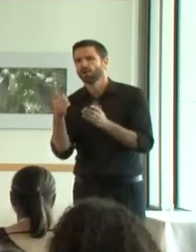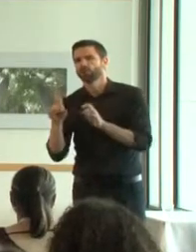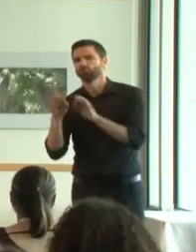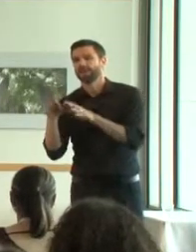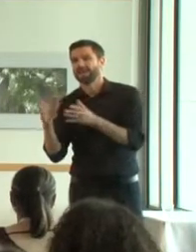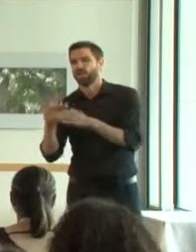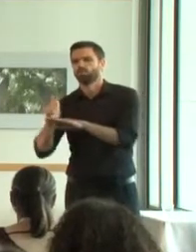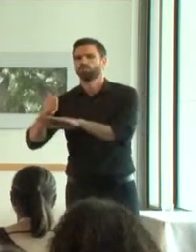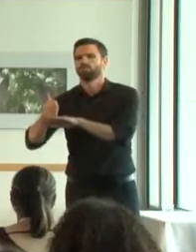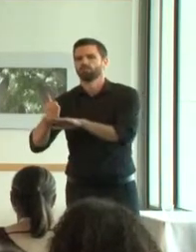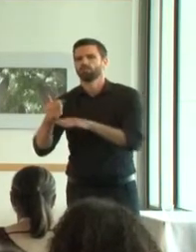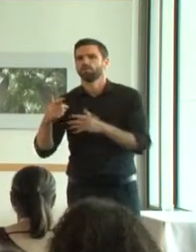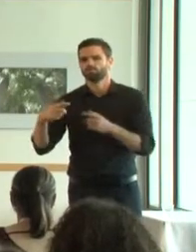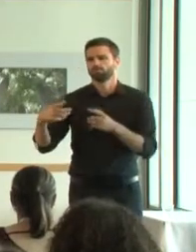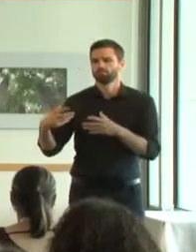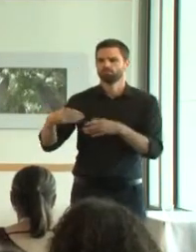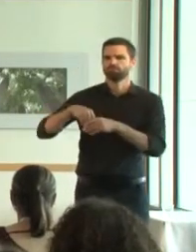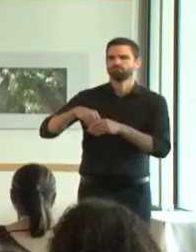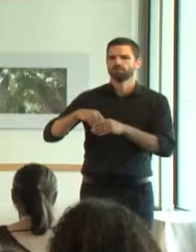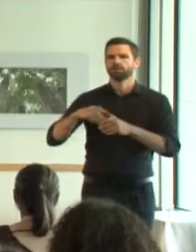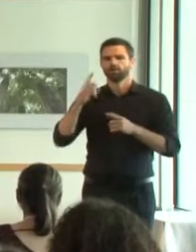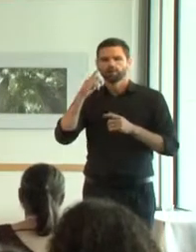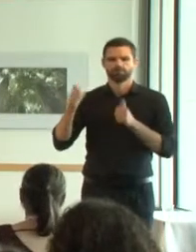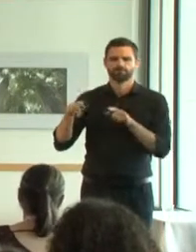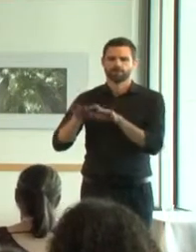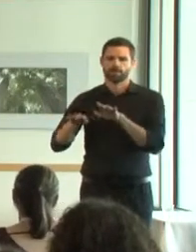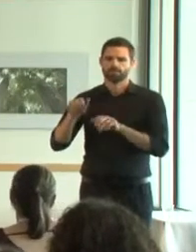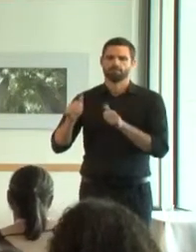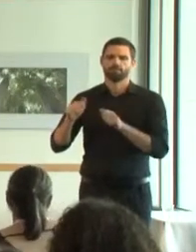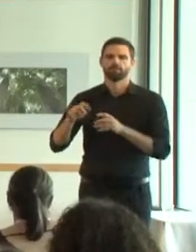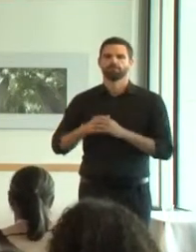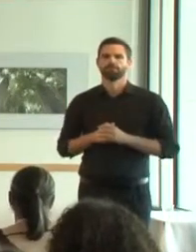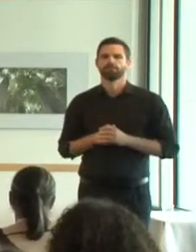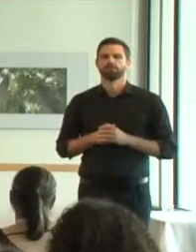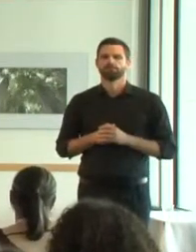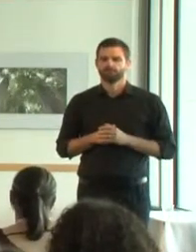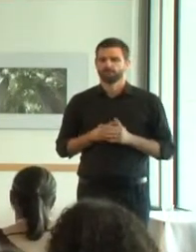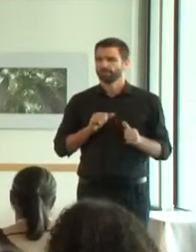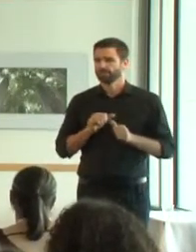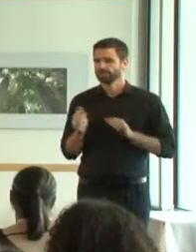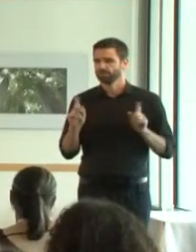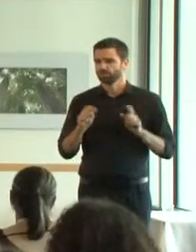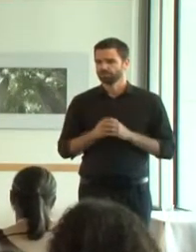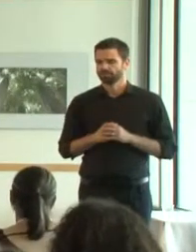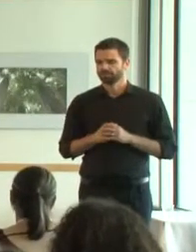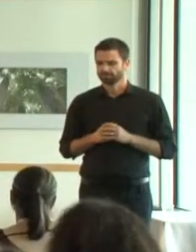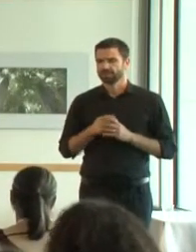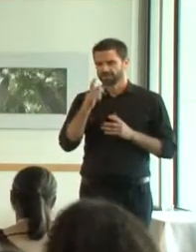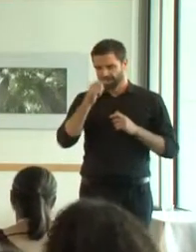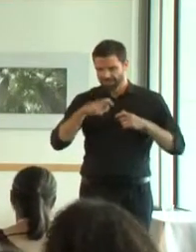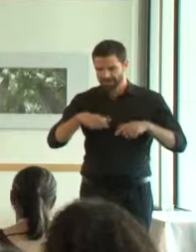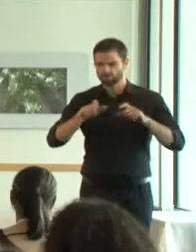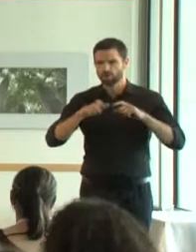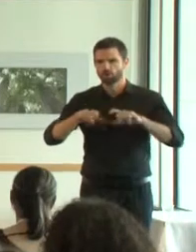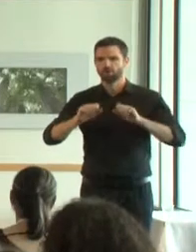about now. So they're kind of joining that sort of thought path as well. And of course, the best thing is it allows us to keep preserving